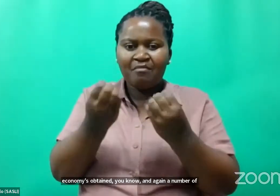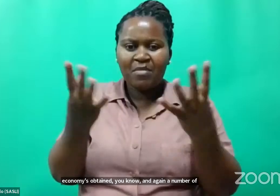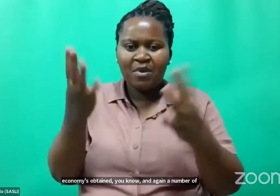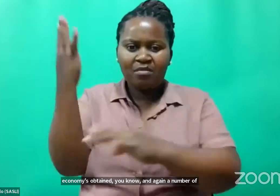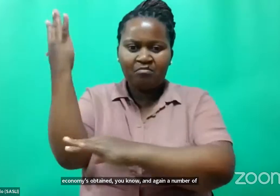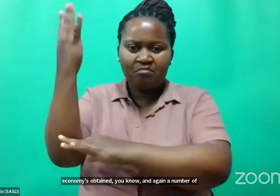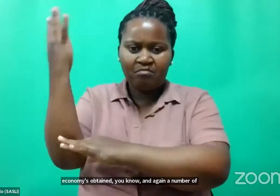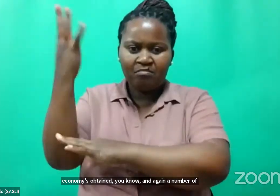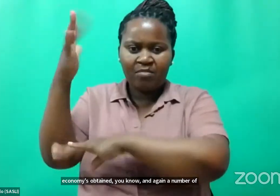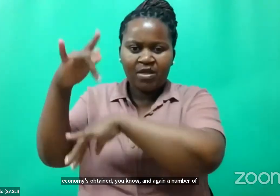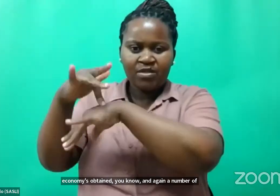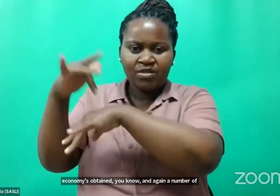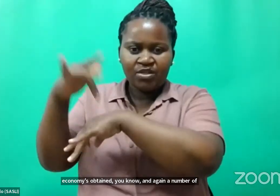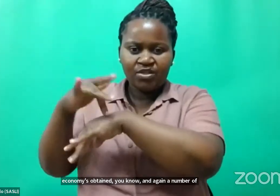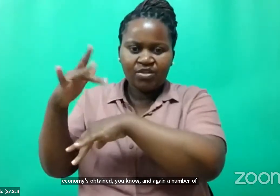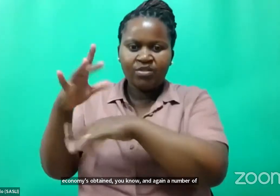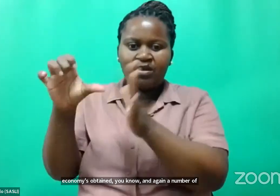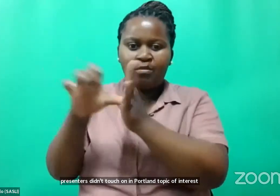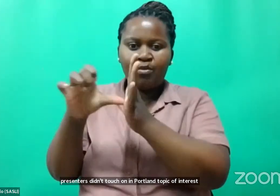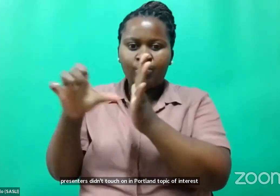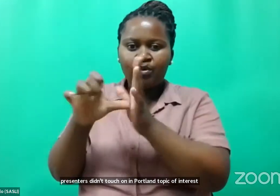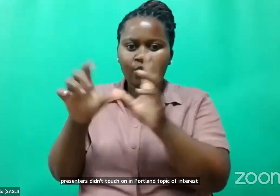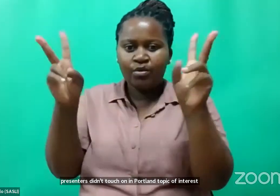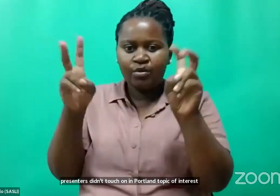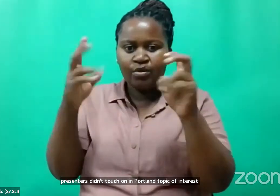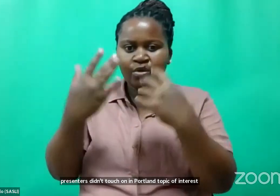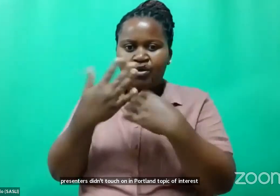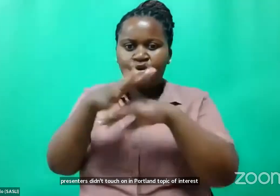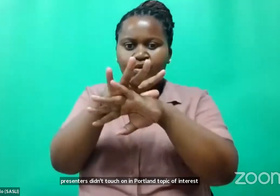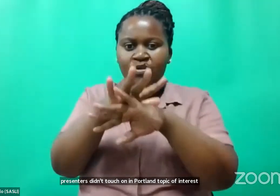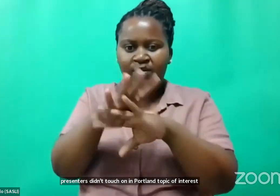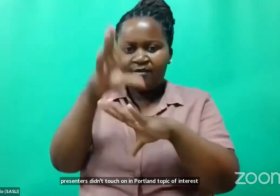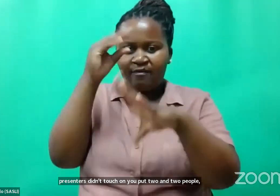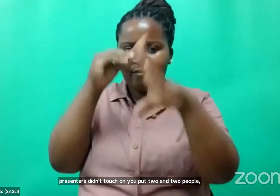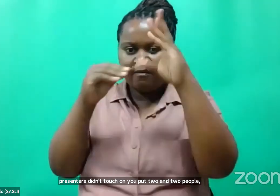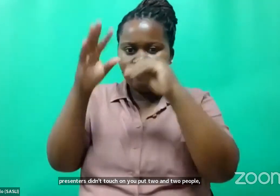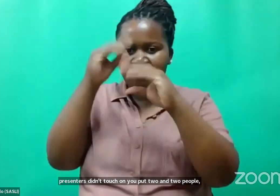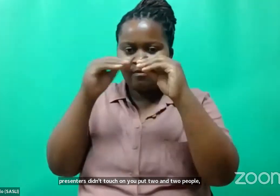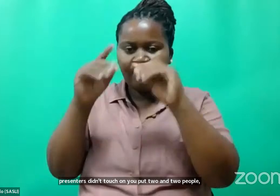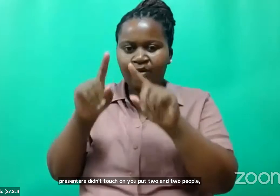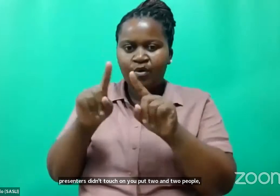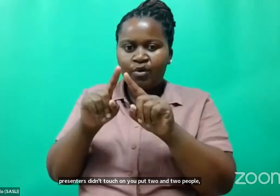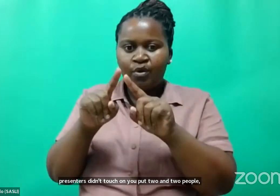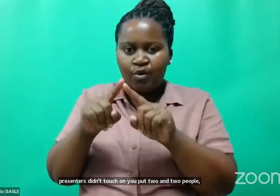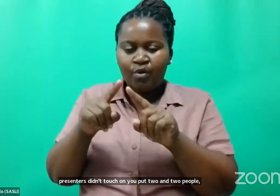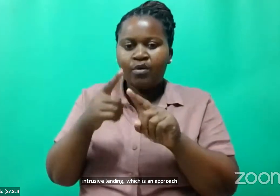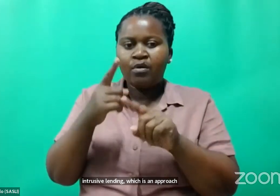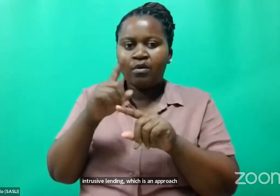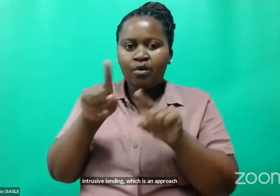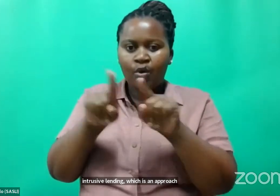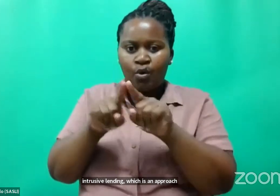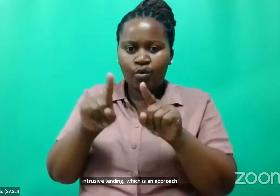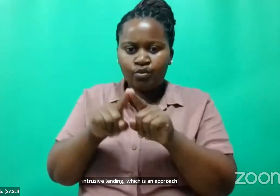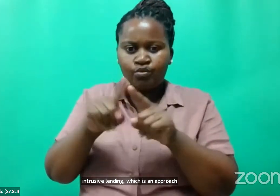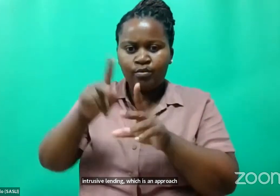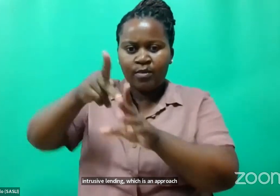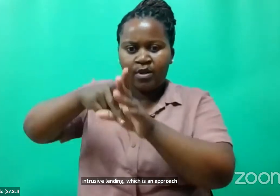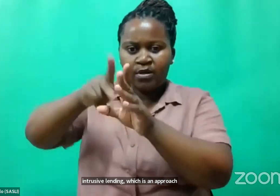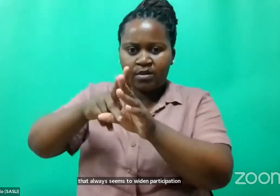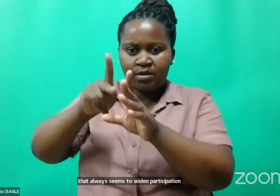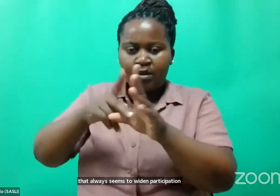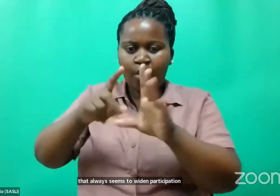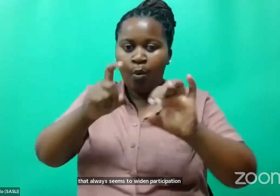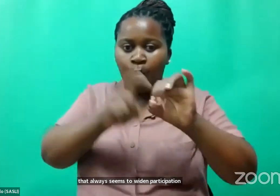on an important topic of inclusive learning, which is an approach that always seeks to widen participation, equality,